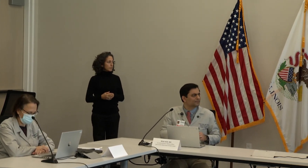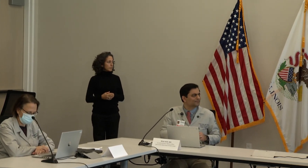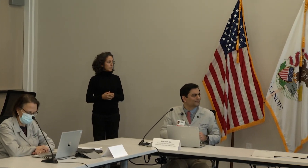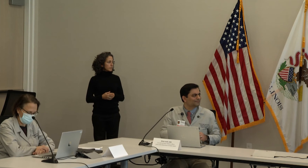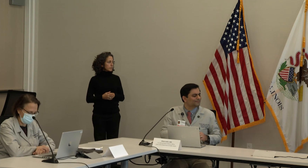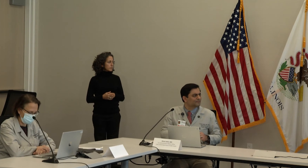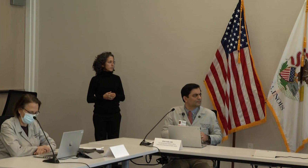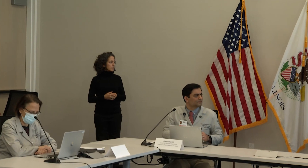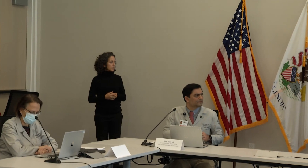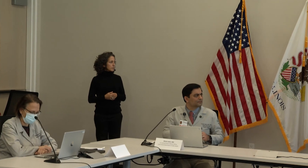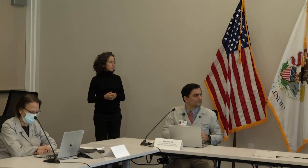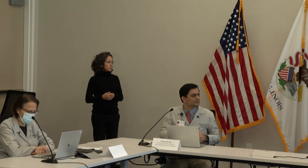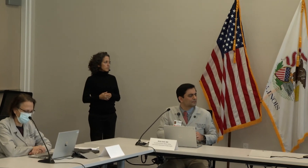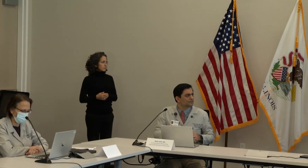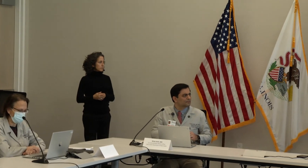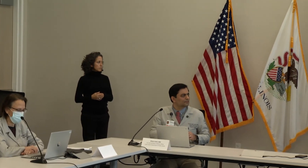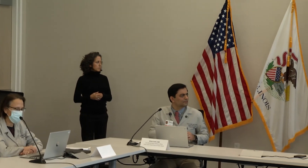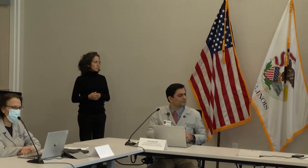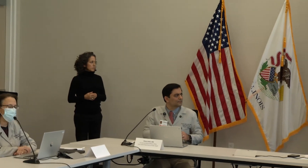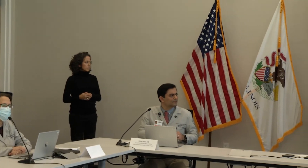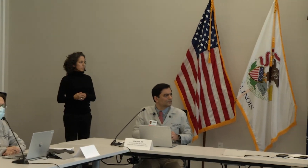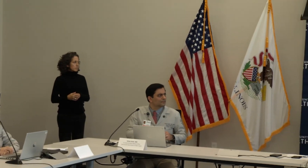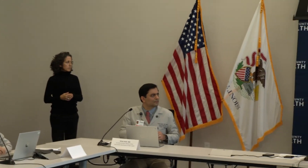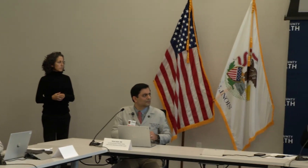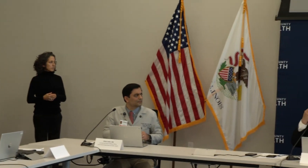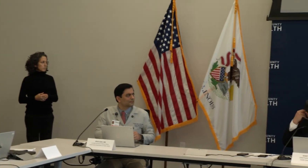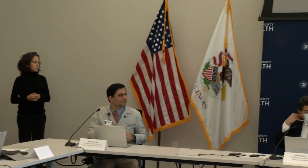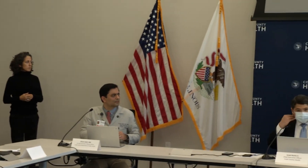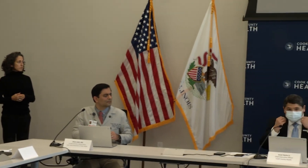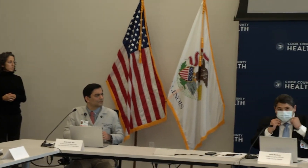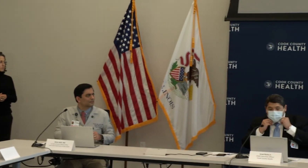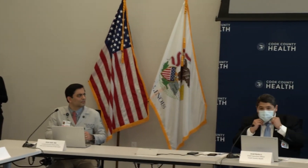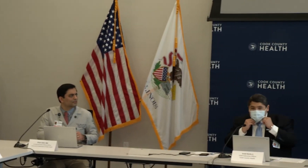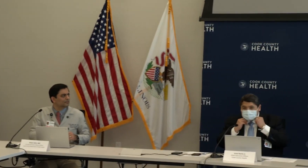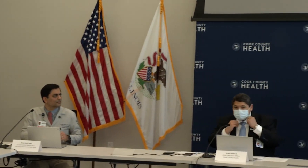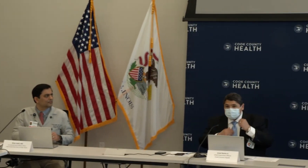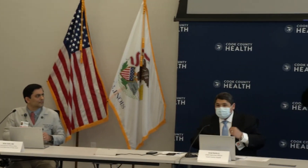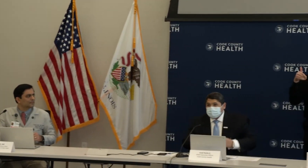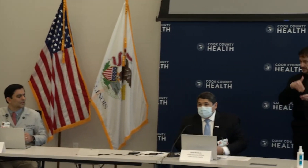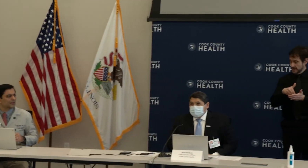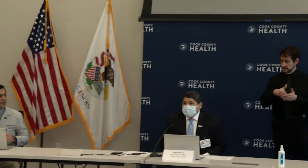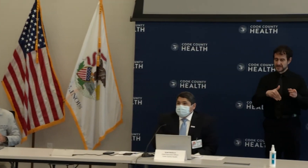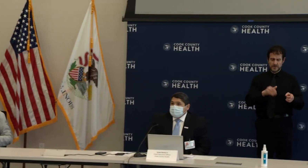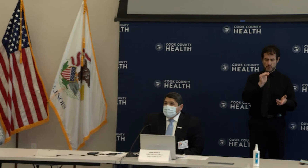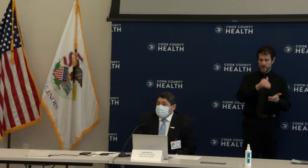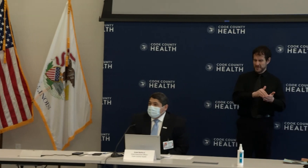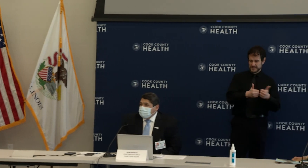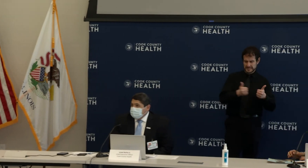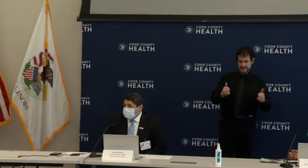to the 20,000? It's an addition. Okay, so it's 21,000 total for Cook County then?